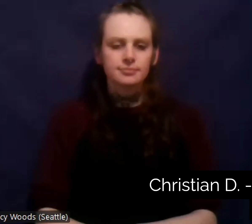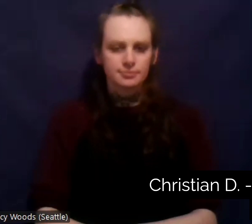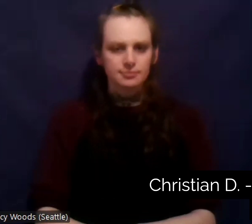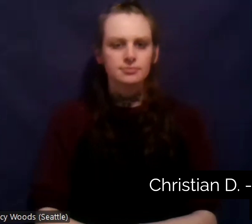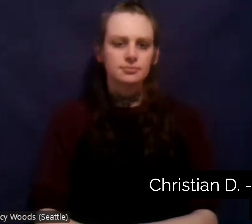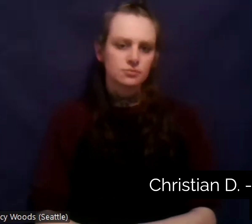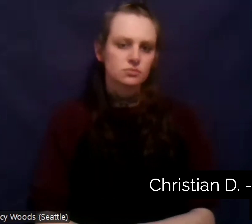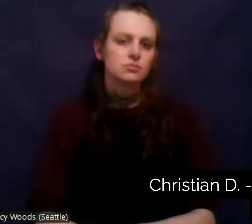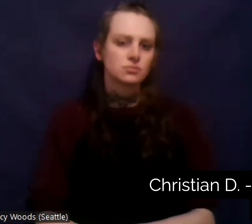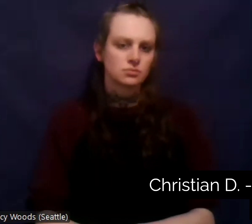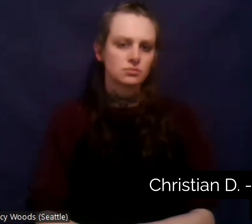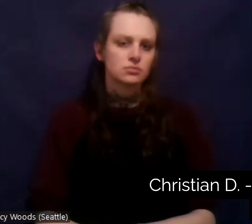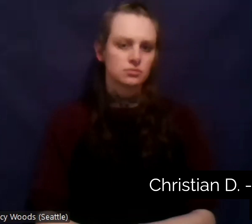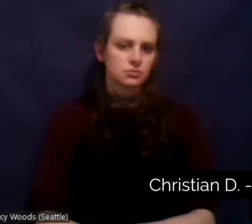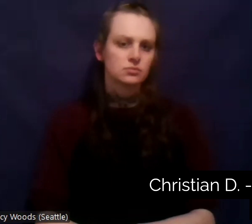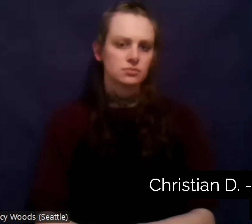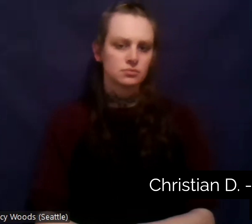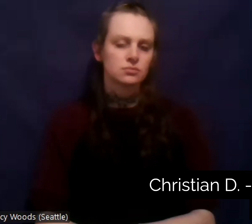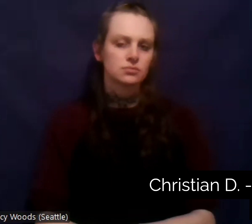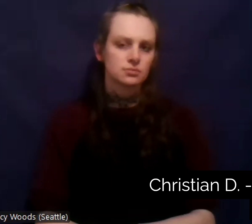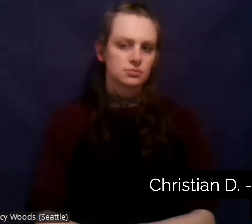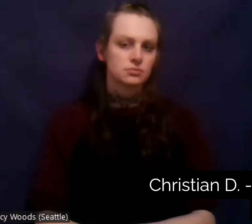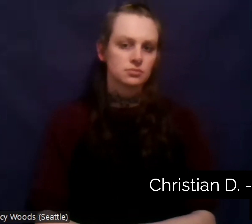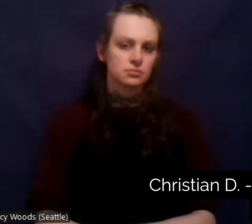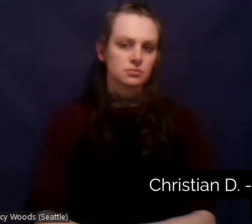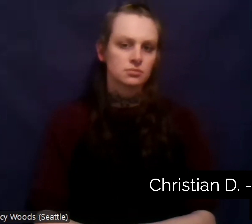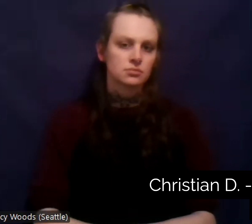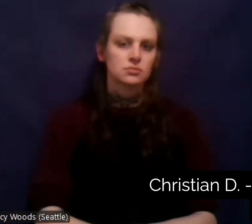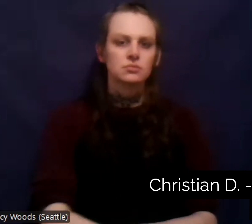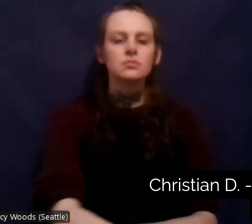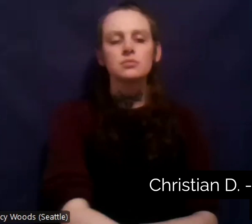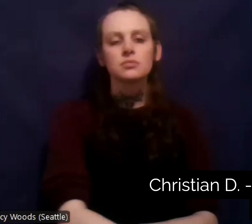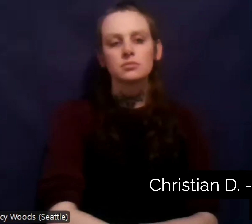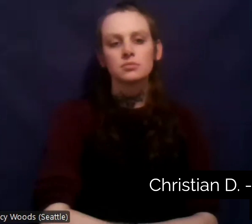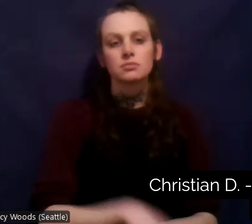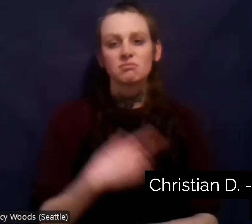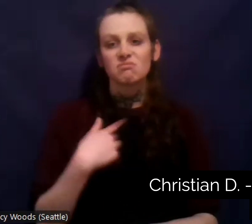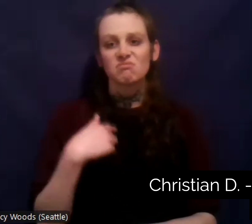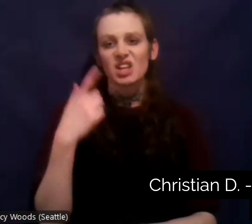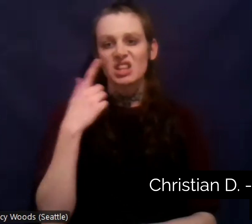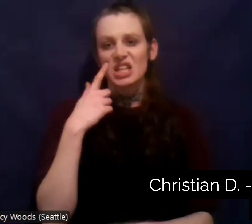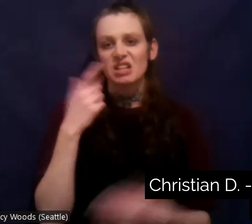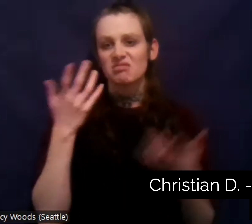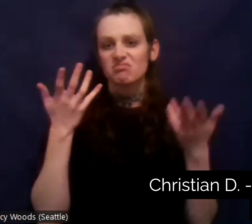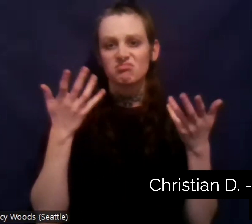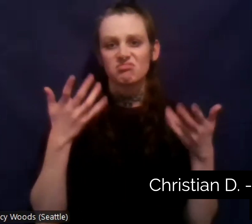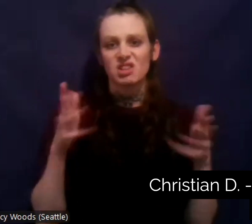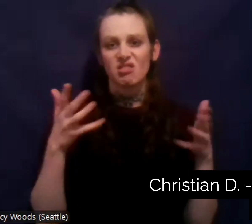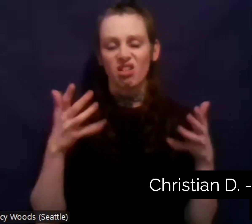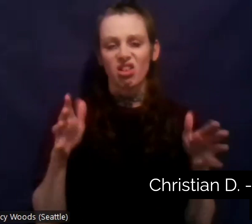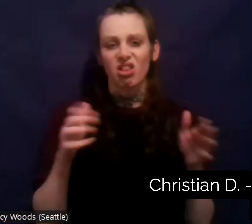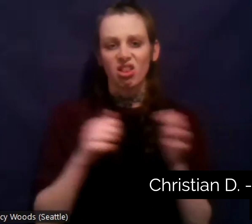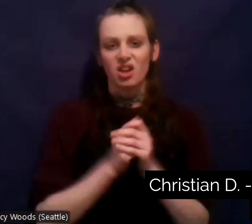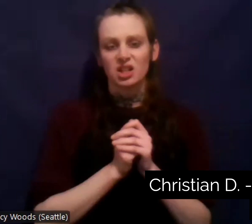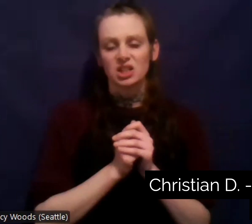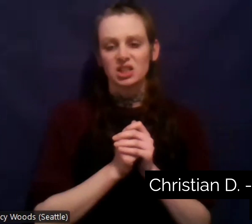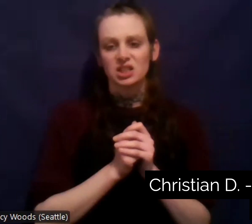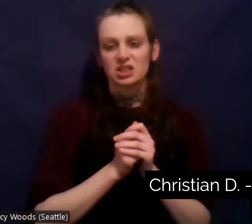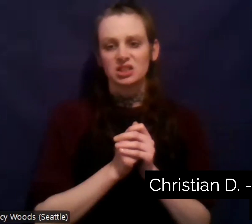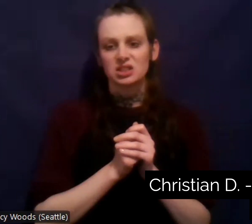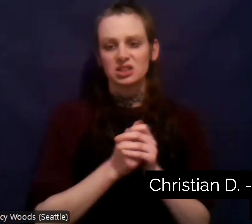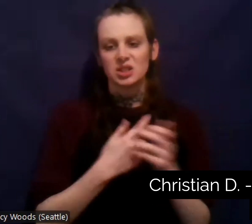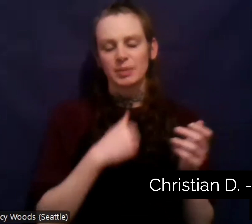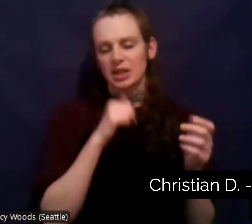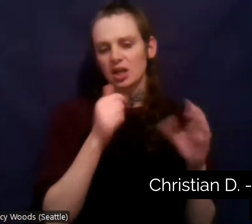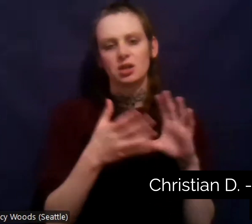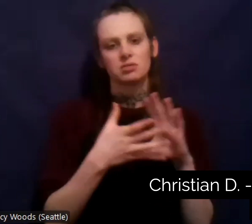in your life. But um, I think that's pretty much it. I'm sorry, guys. I haven't